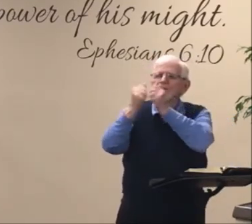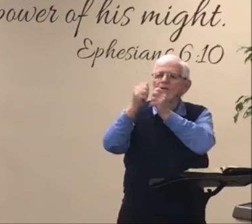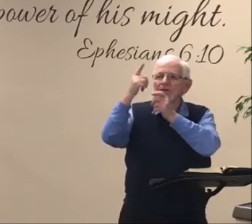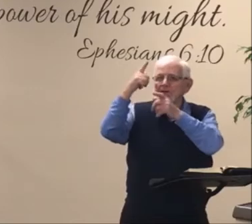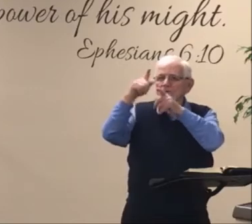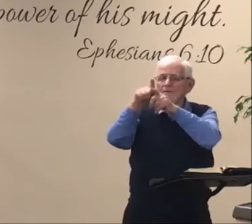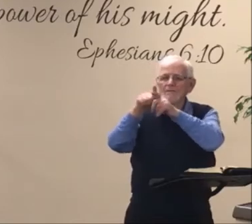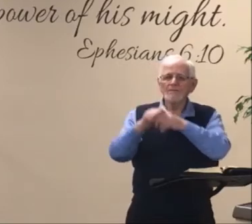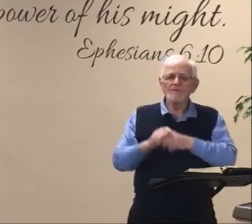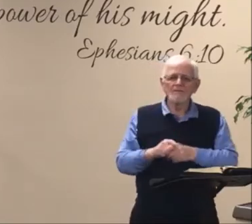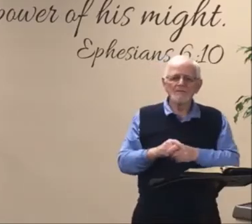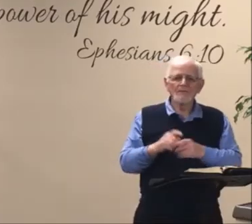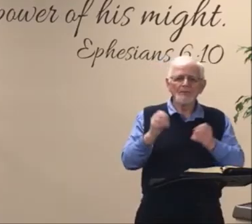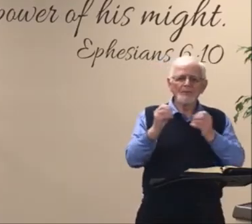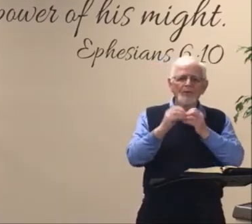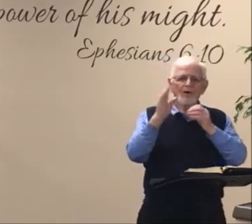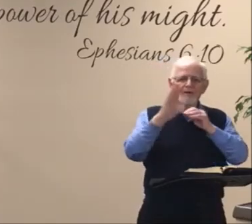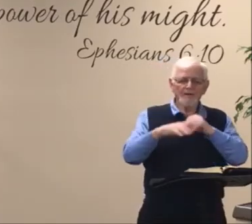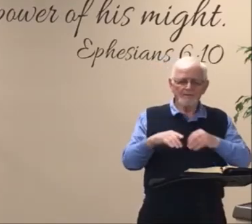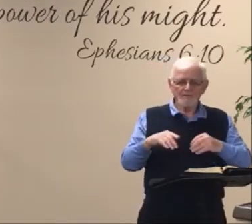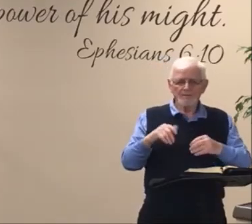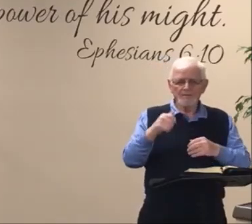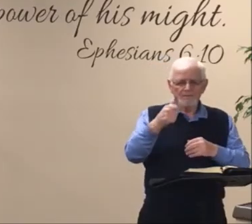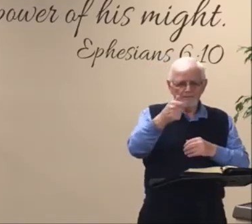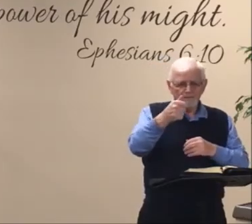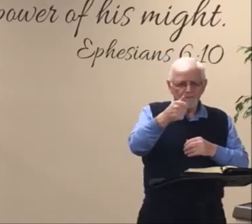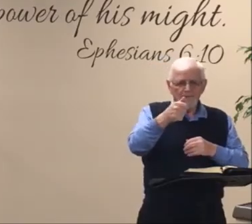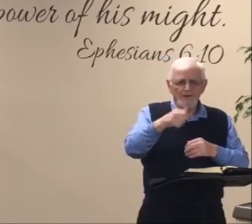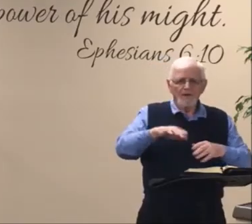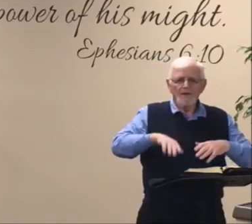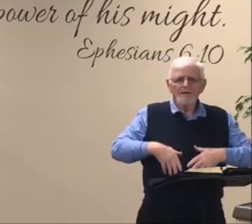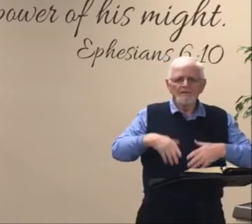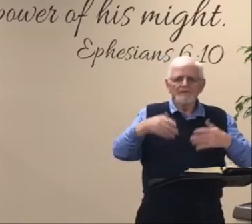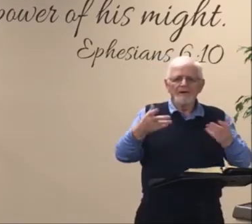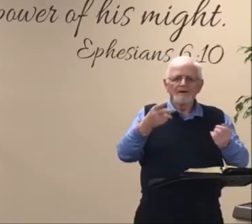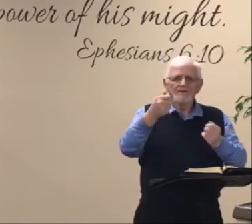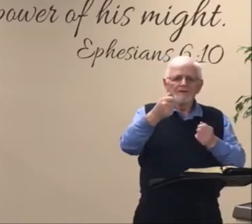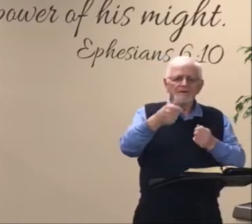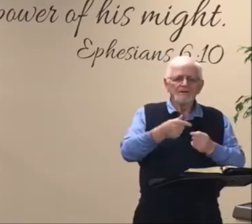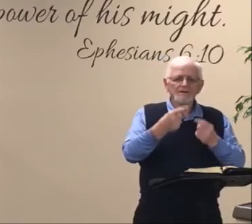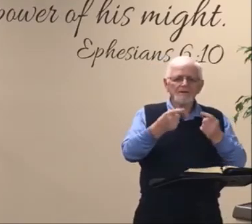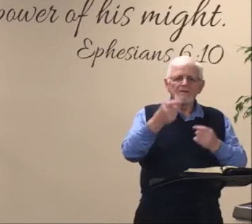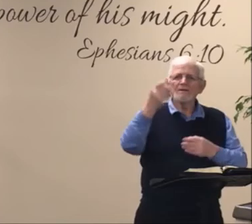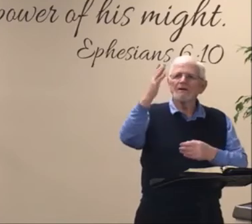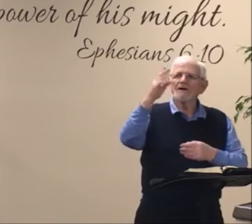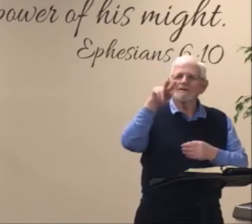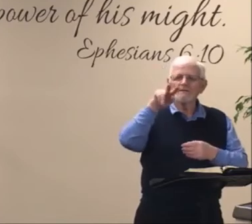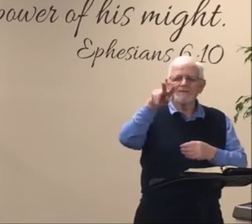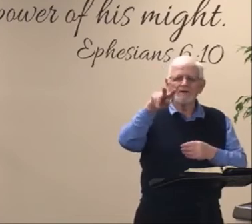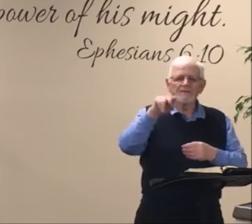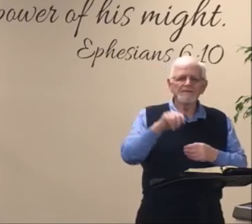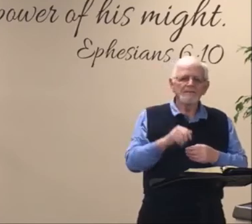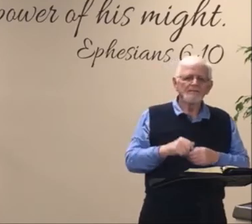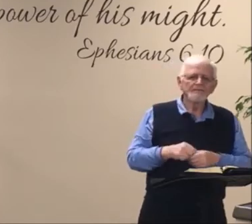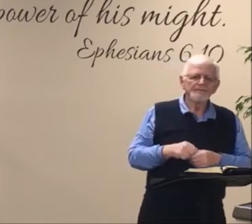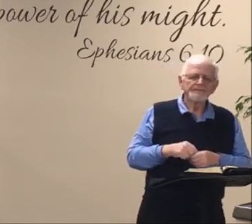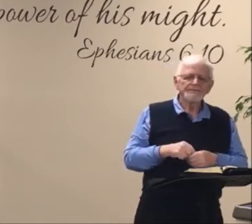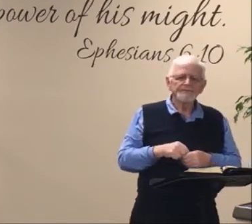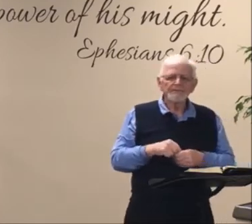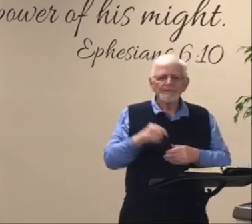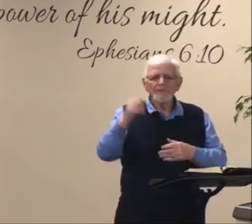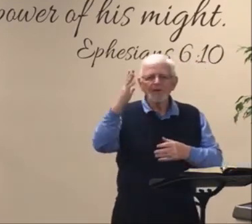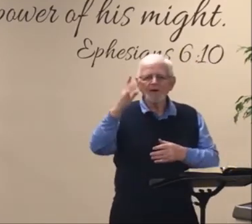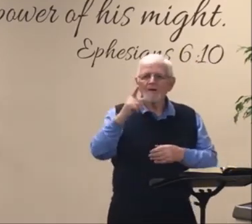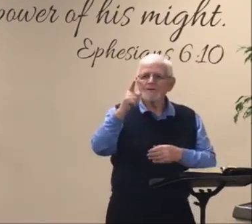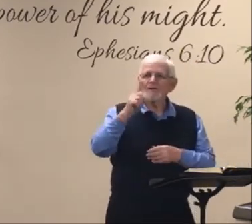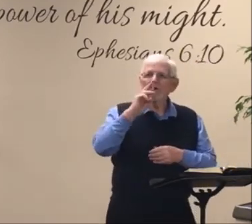is more than just about you. Other people, when you confess your sins, other people see God is vindicated. You say, God,